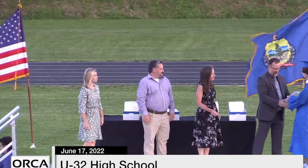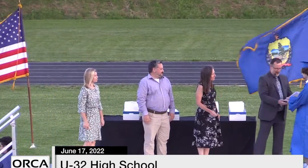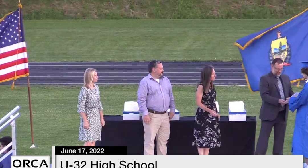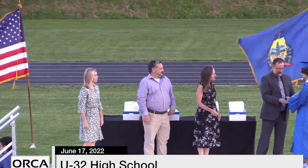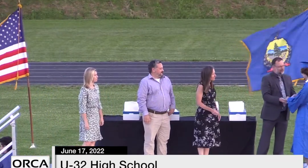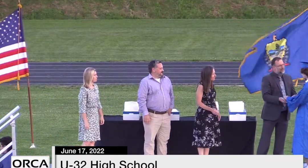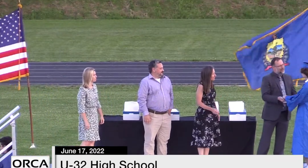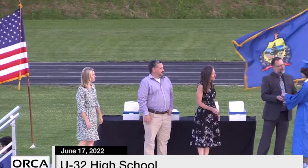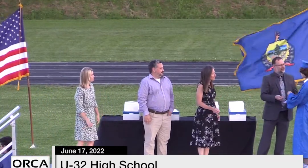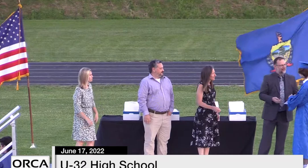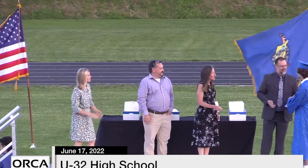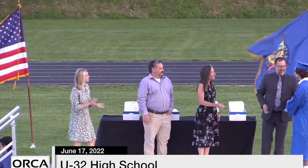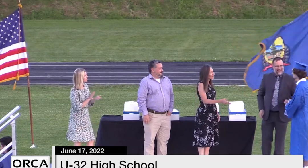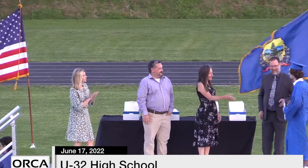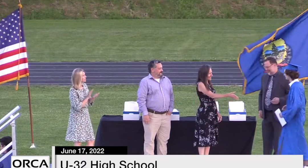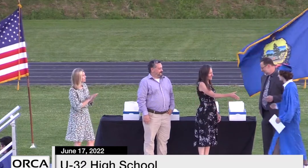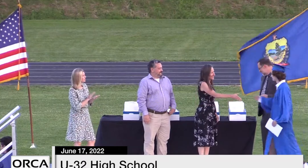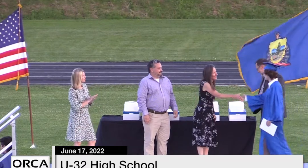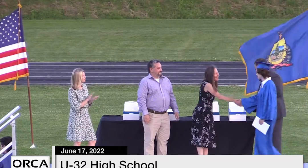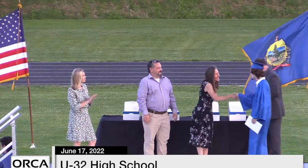Duncan Kehoe Lattimore.